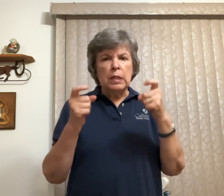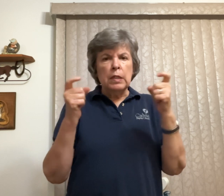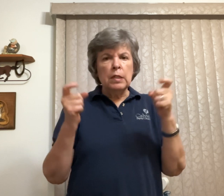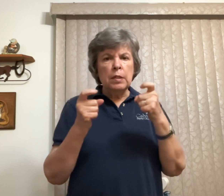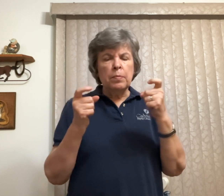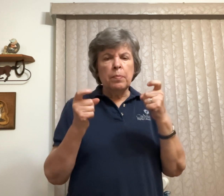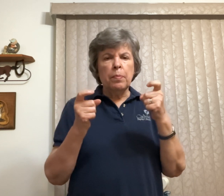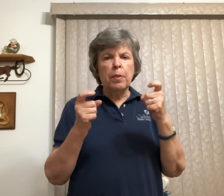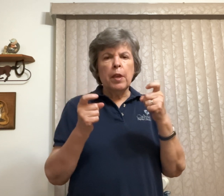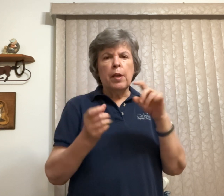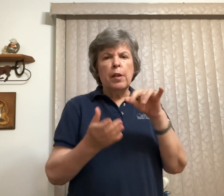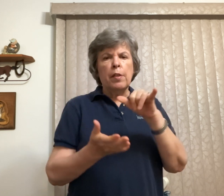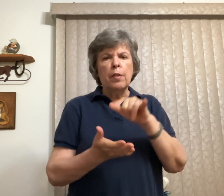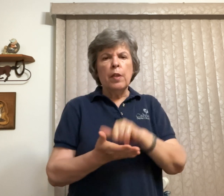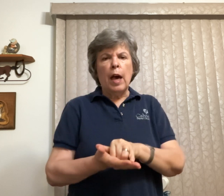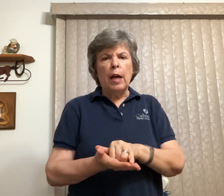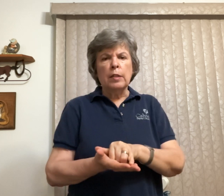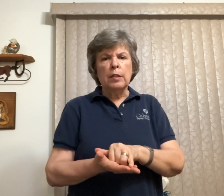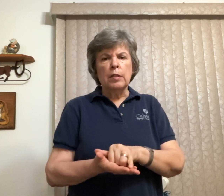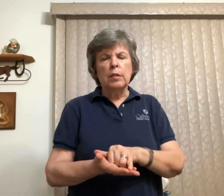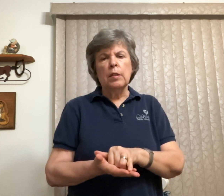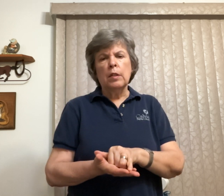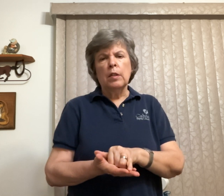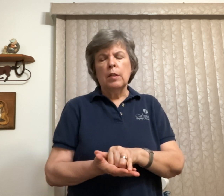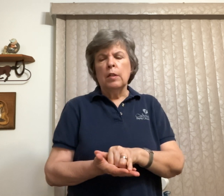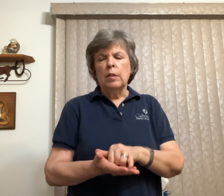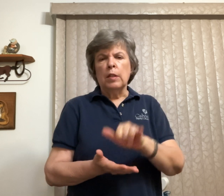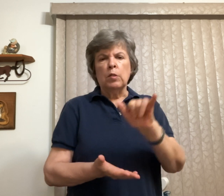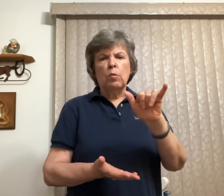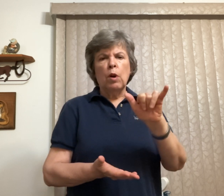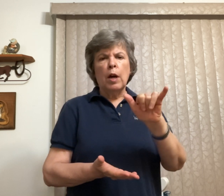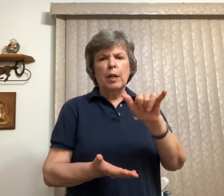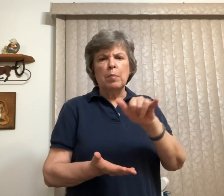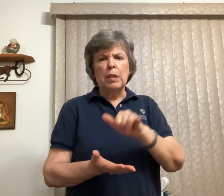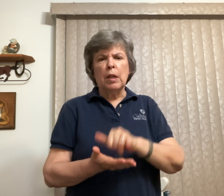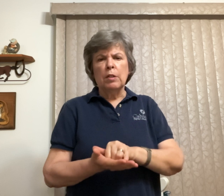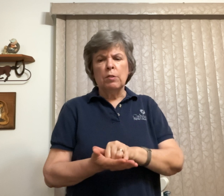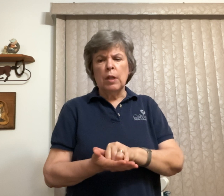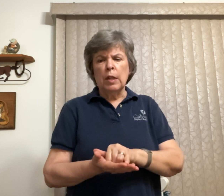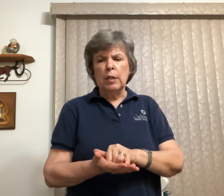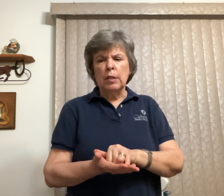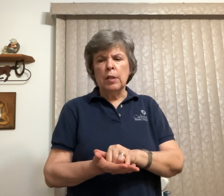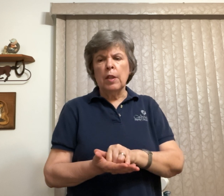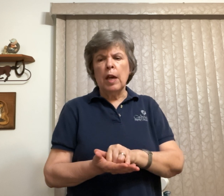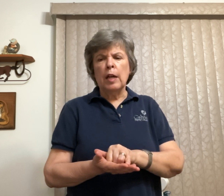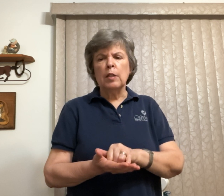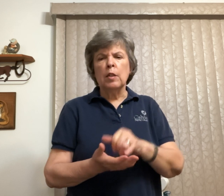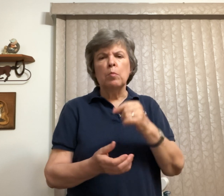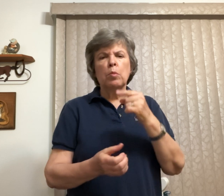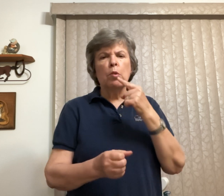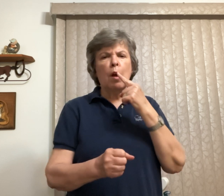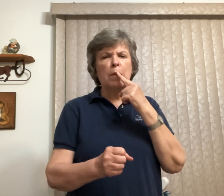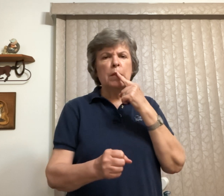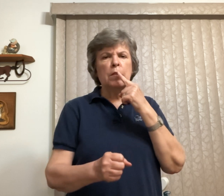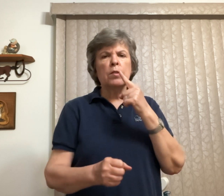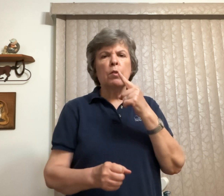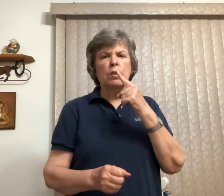sin that's a Y coming down in your hand, that promised, so it's like